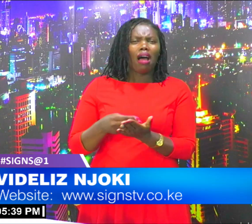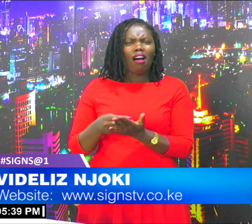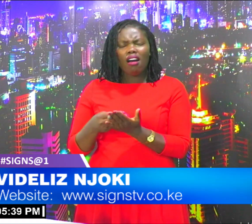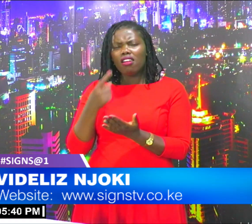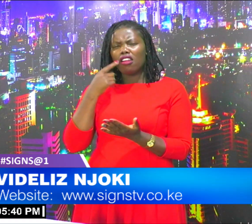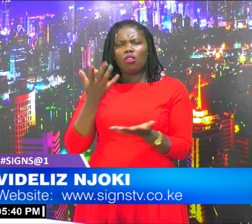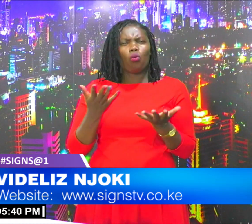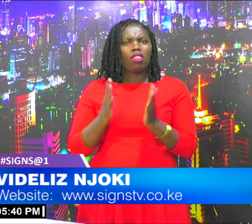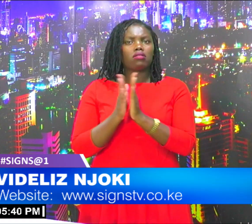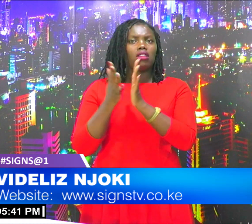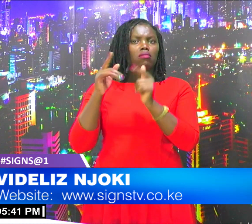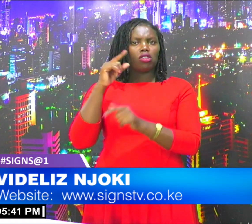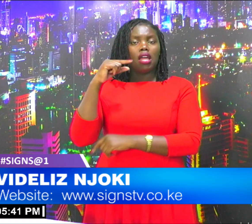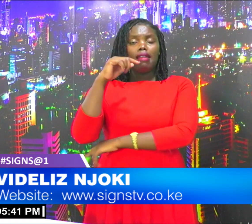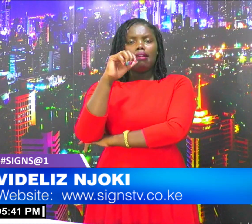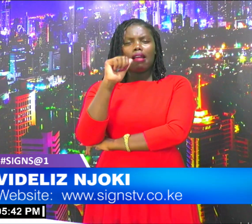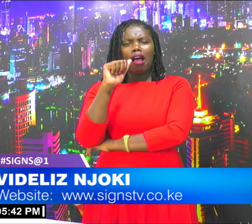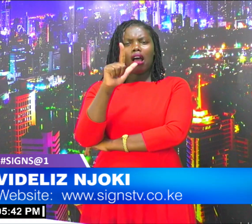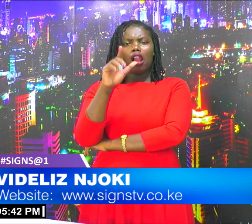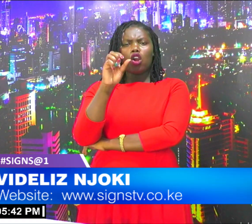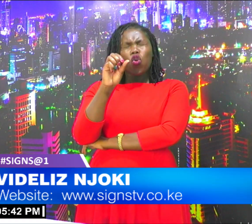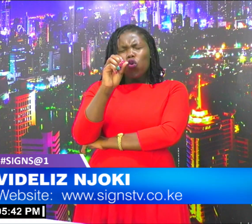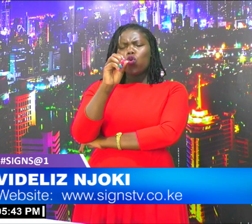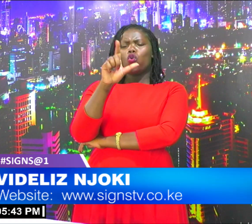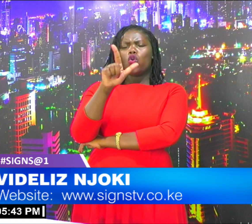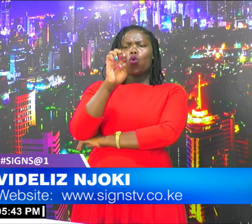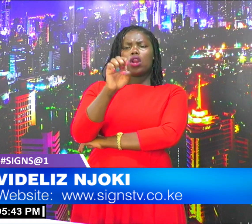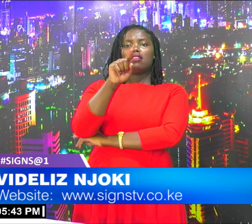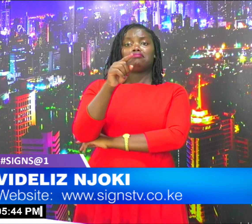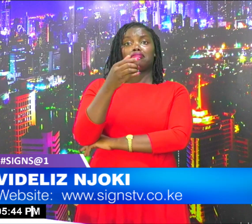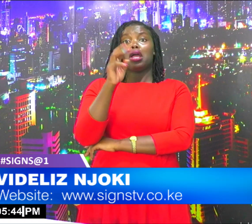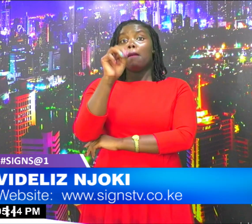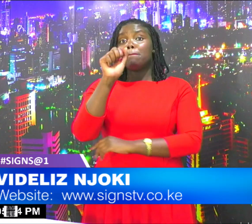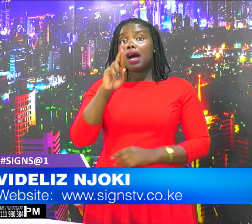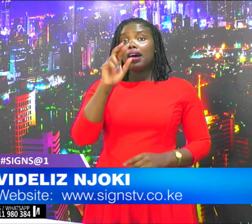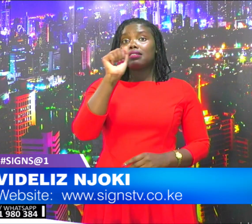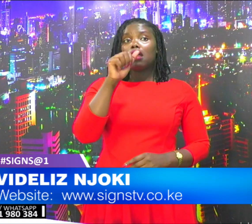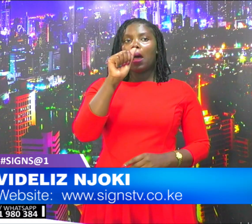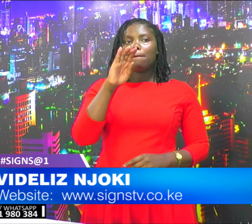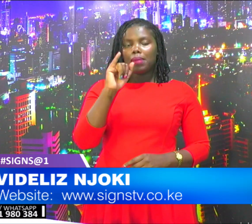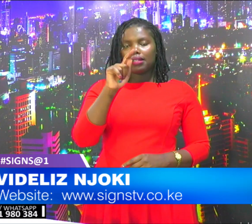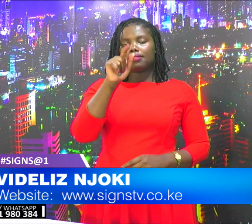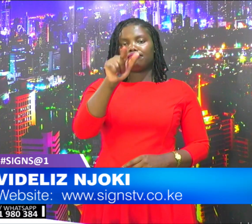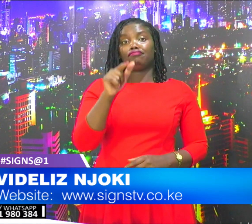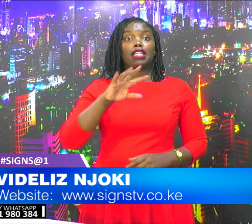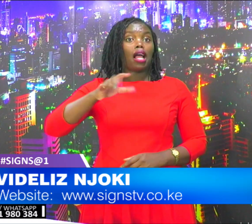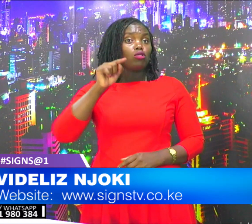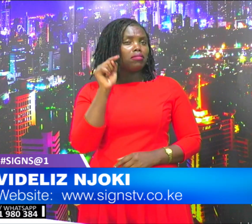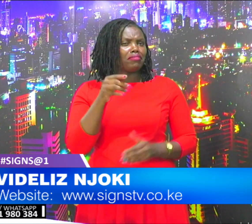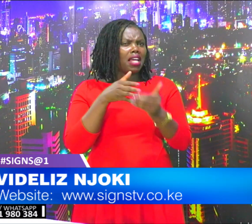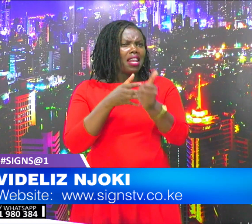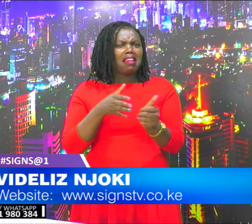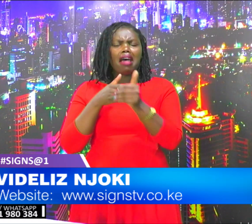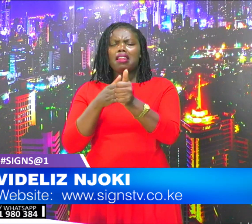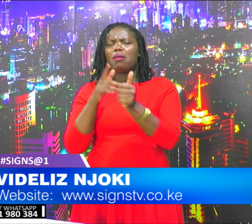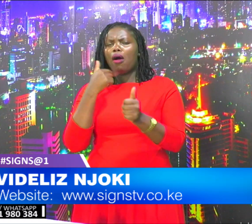Galore, Marsabit County, the leaders led by Marsabit Governor Mohamud